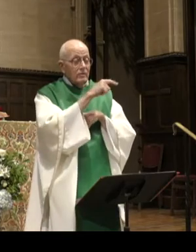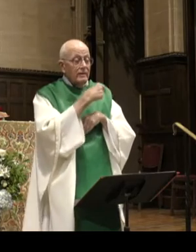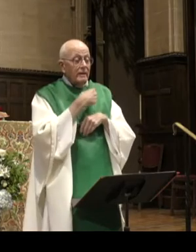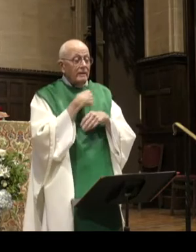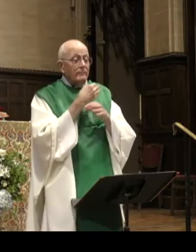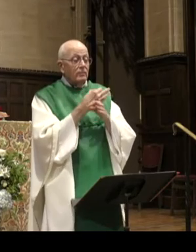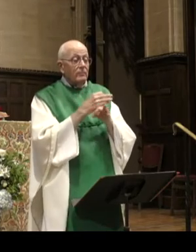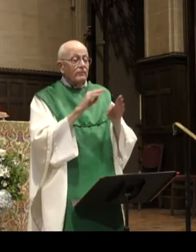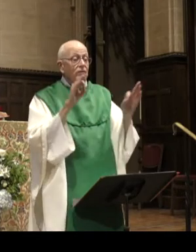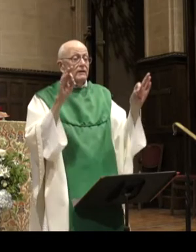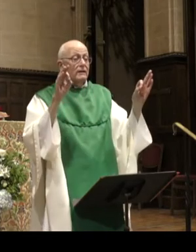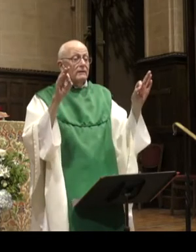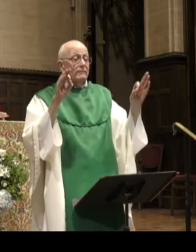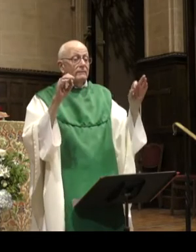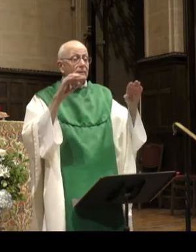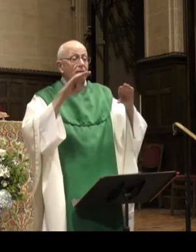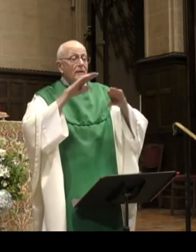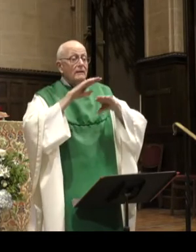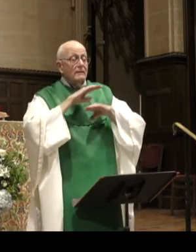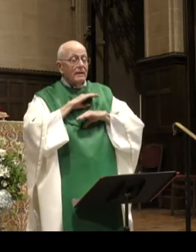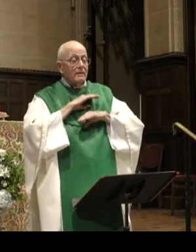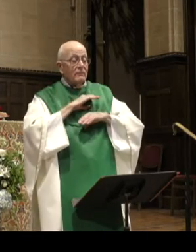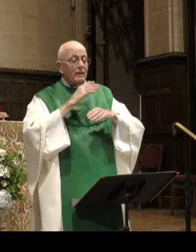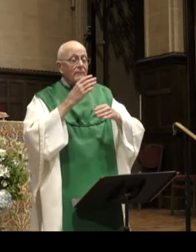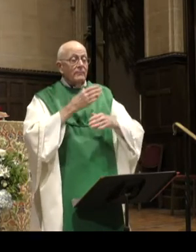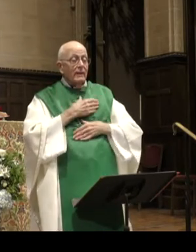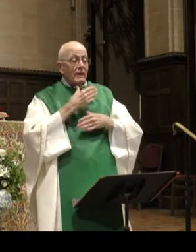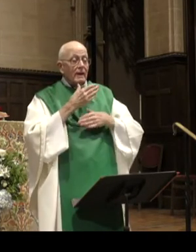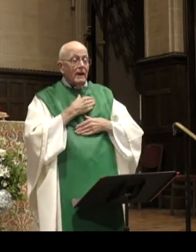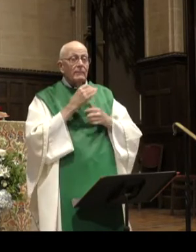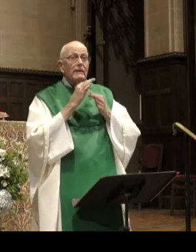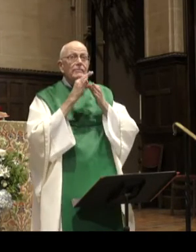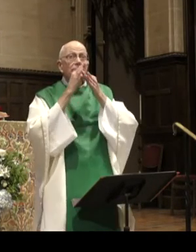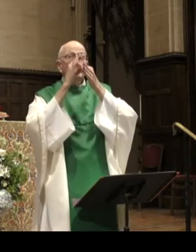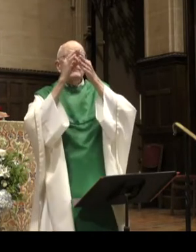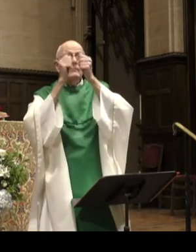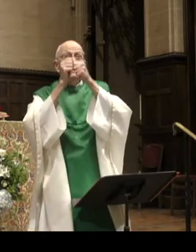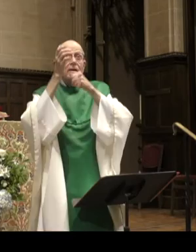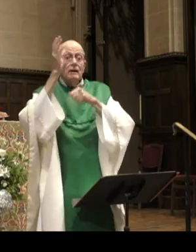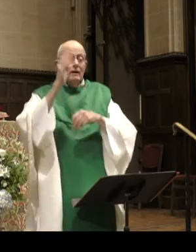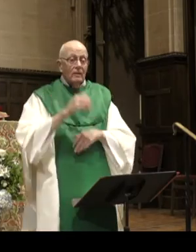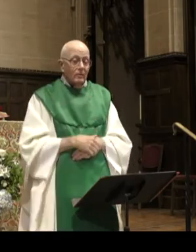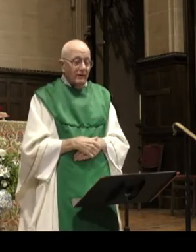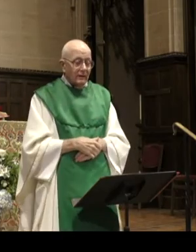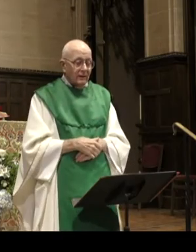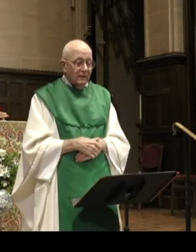Punishment, you and I are now free, satisfied, happy, have a relationship with God.